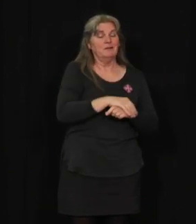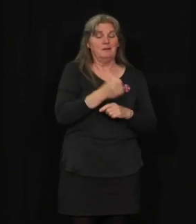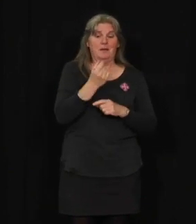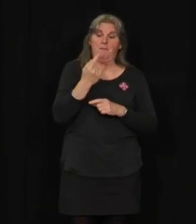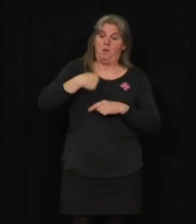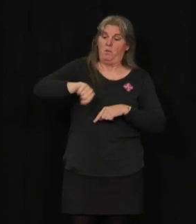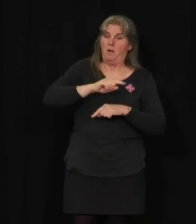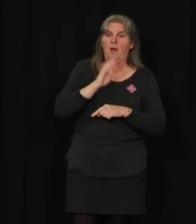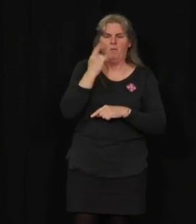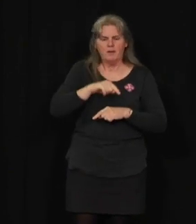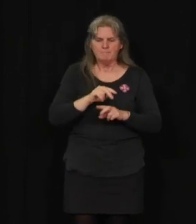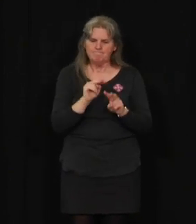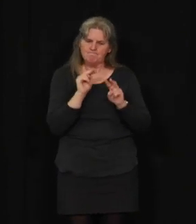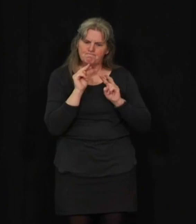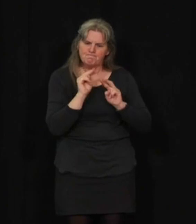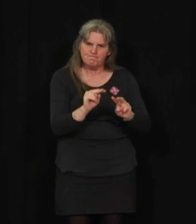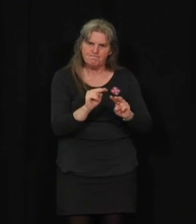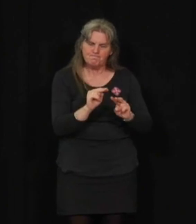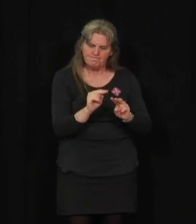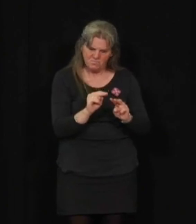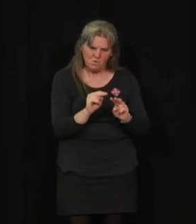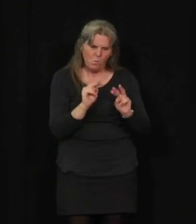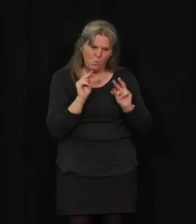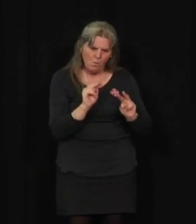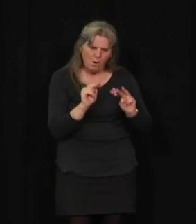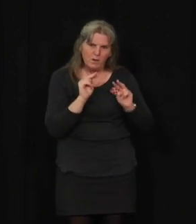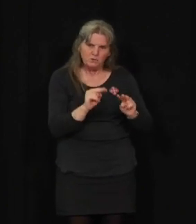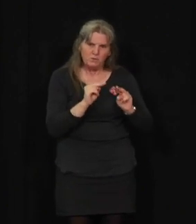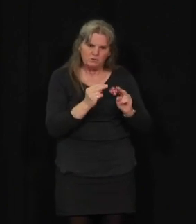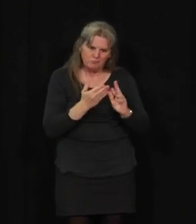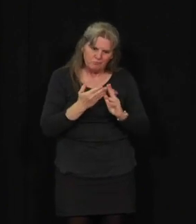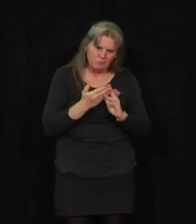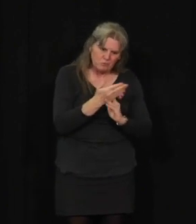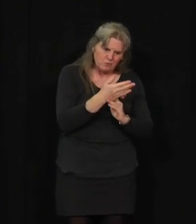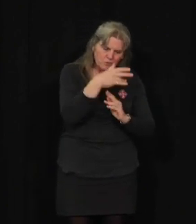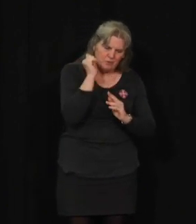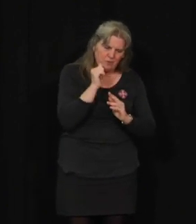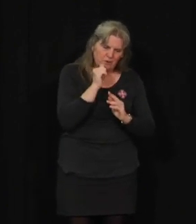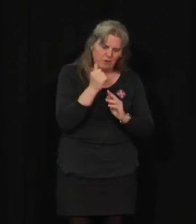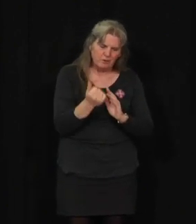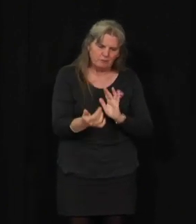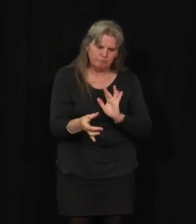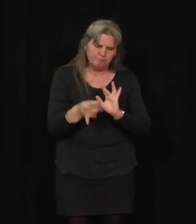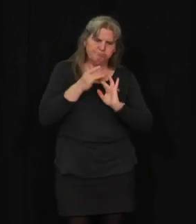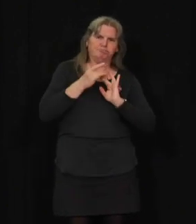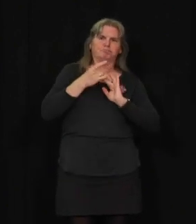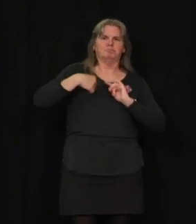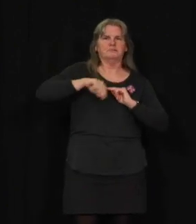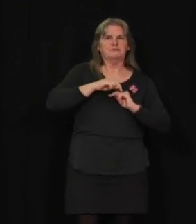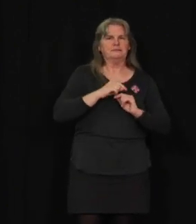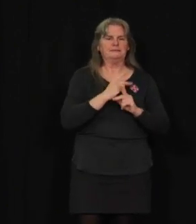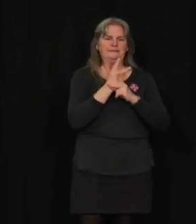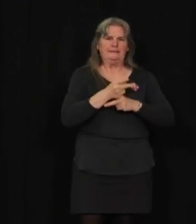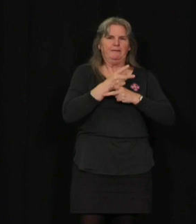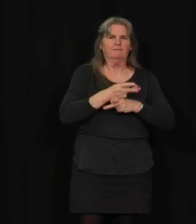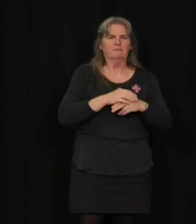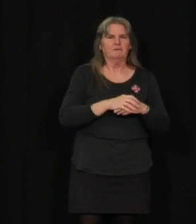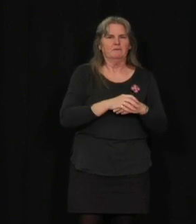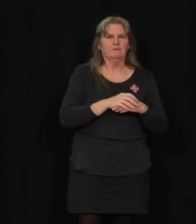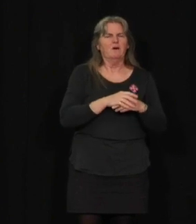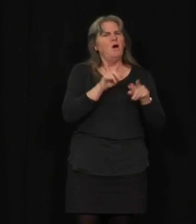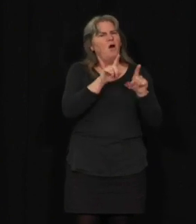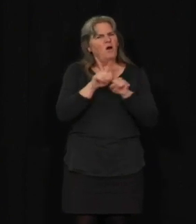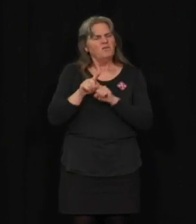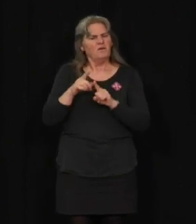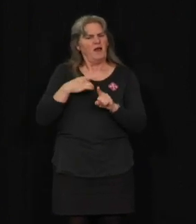and will ensure that they move through in a way that does not threaten our safety. Further, I do not anticipate